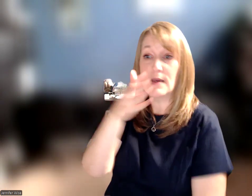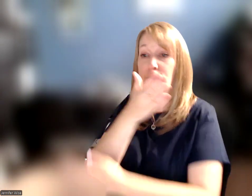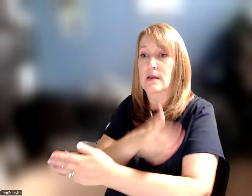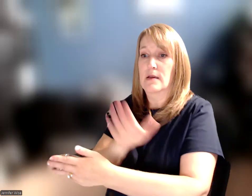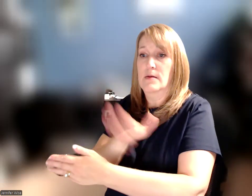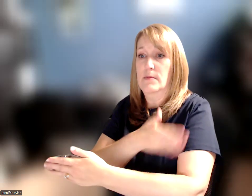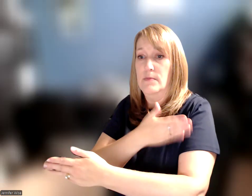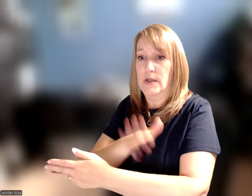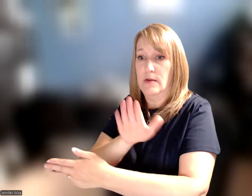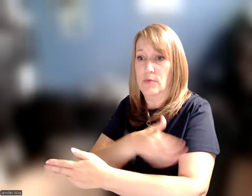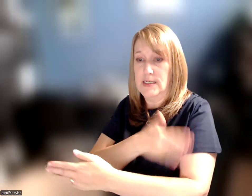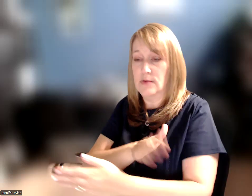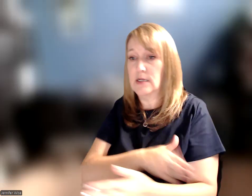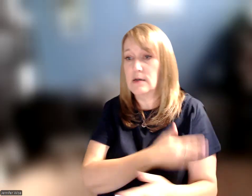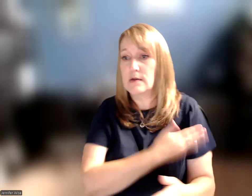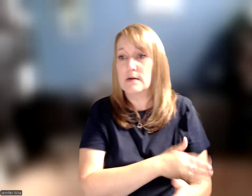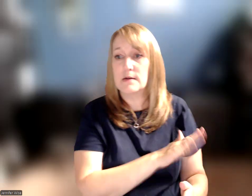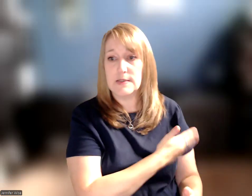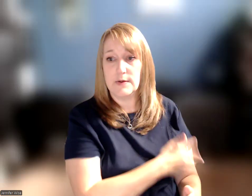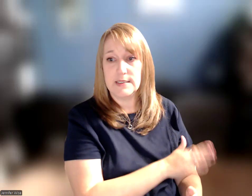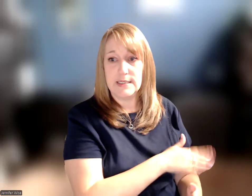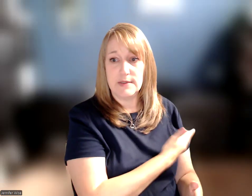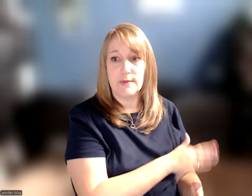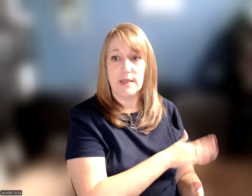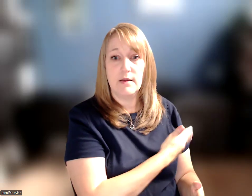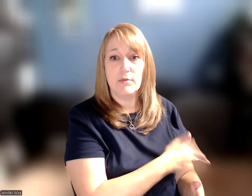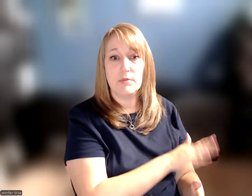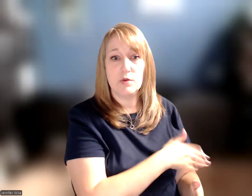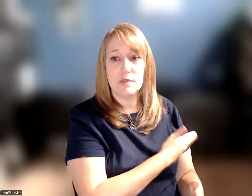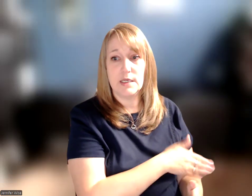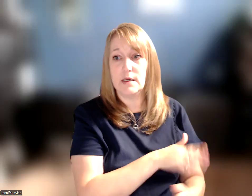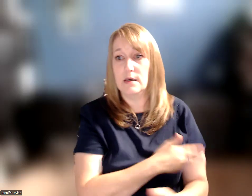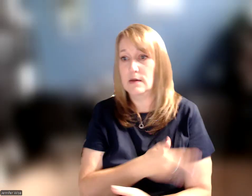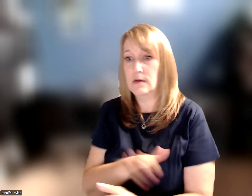okay? But right down here. So it's down this way. Music.